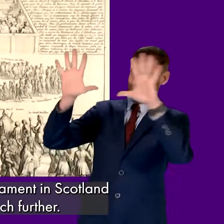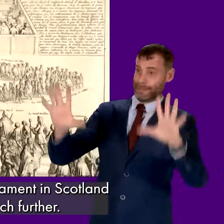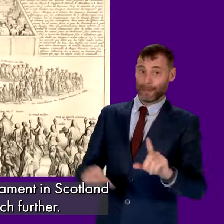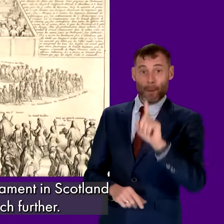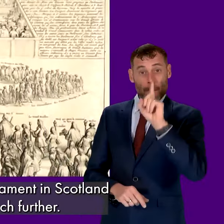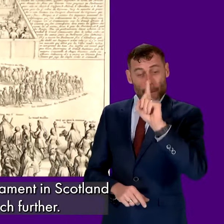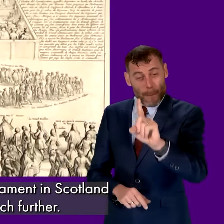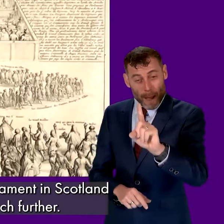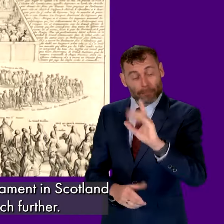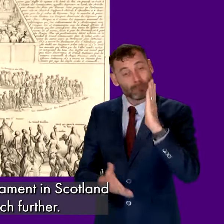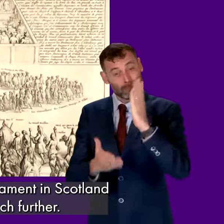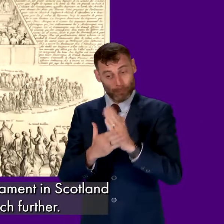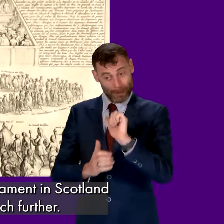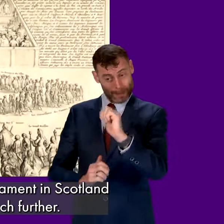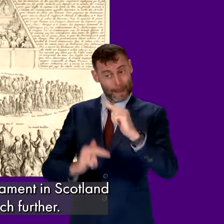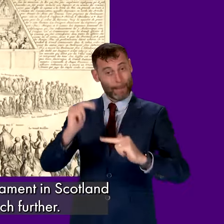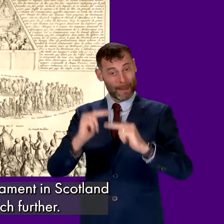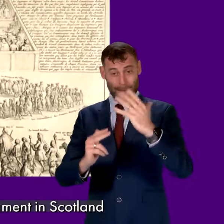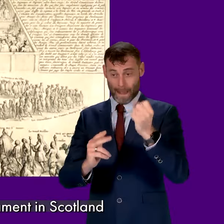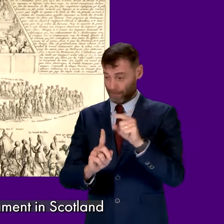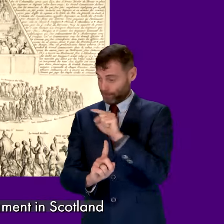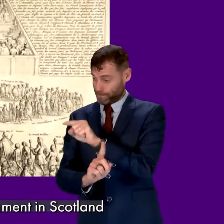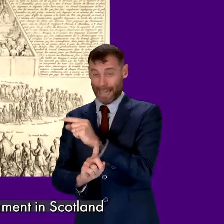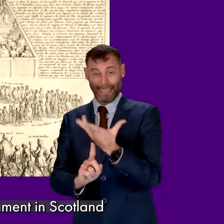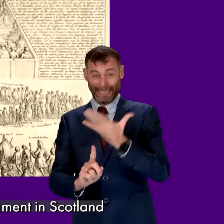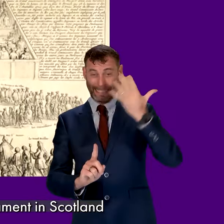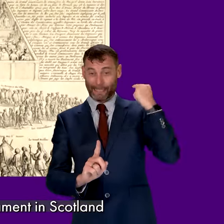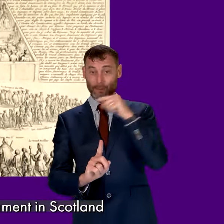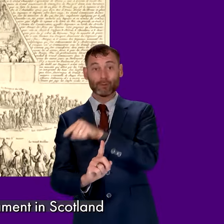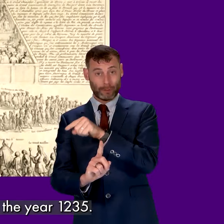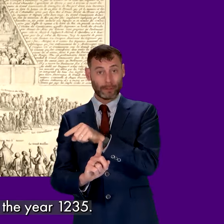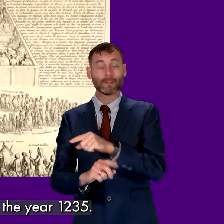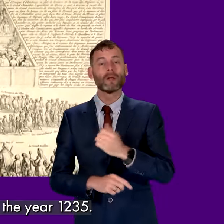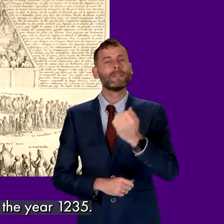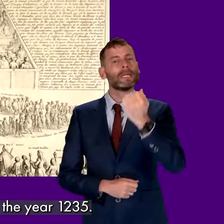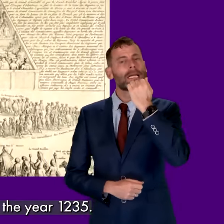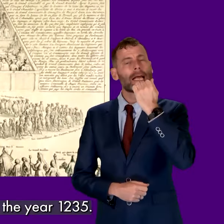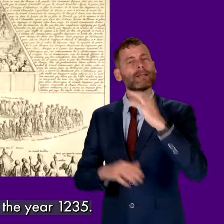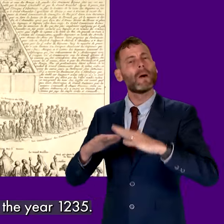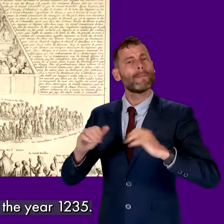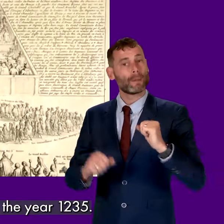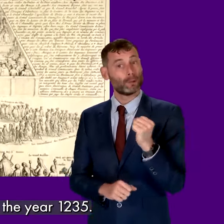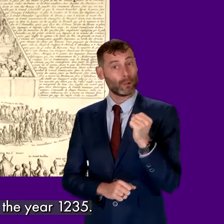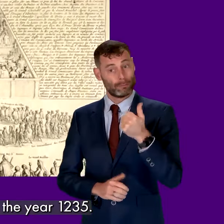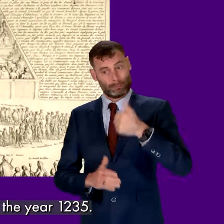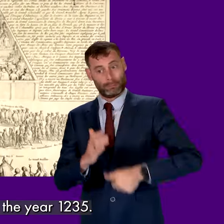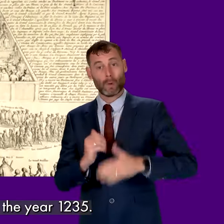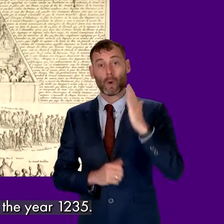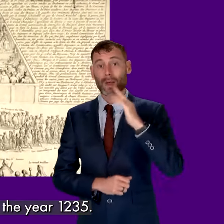Scotland goes back much further. We can date a parliament in Scotland all the way back to the year